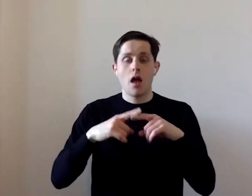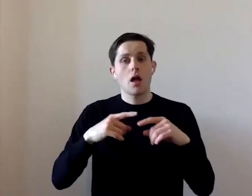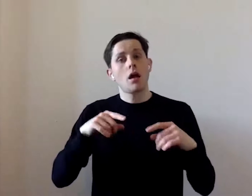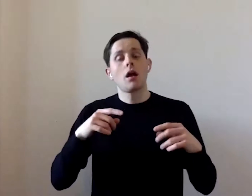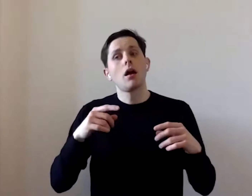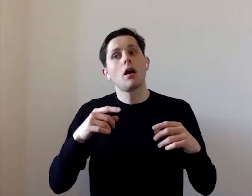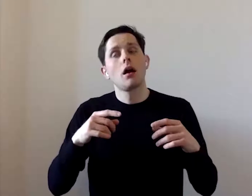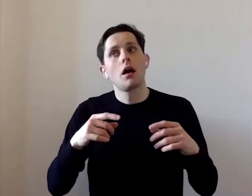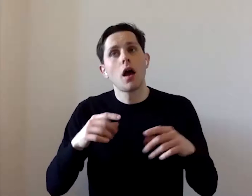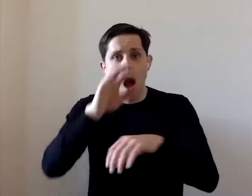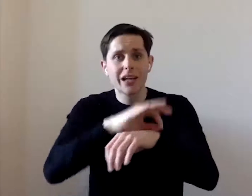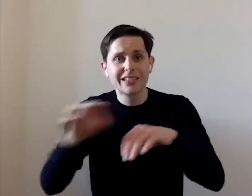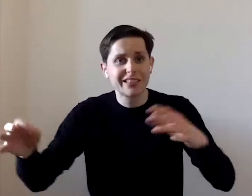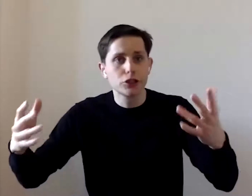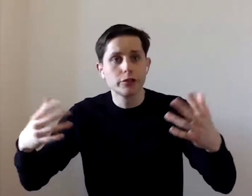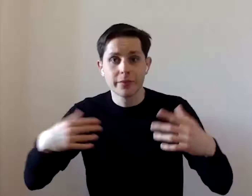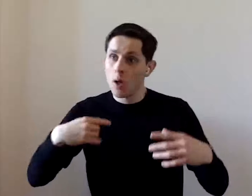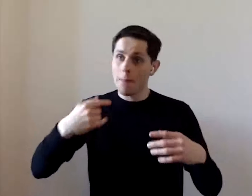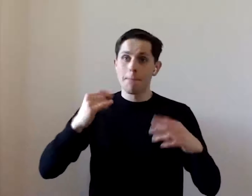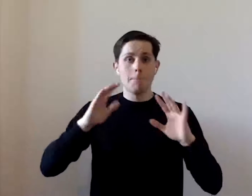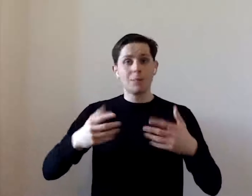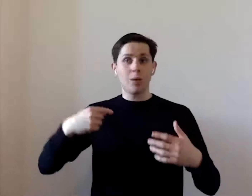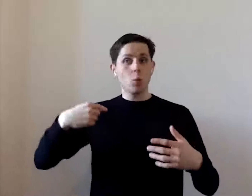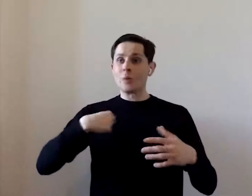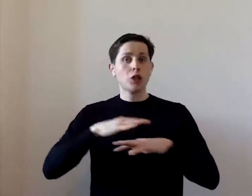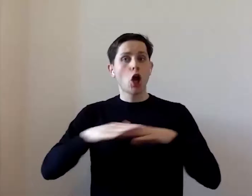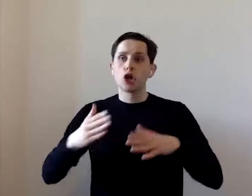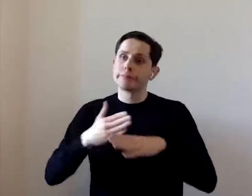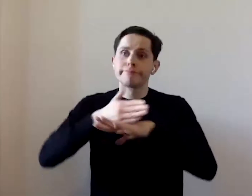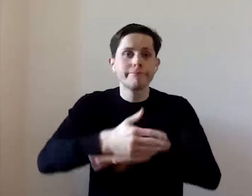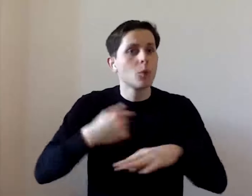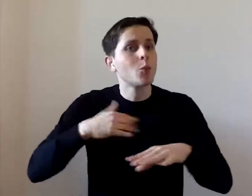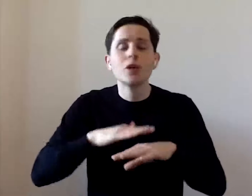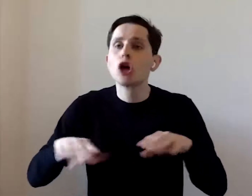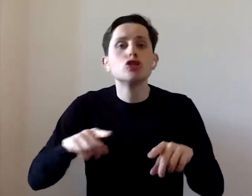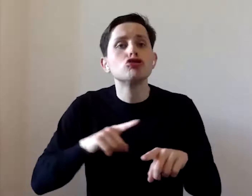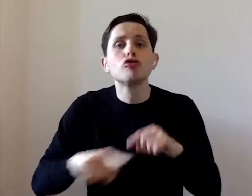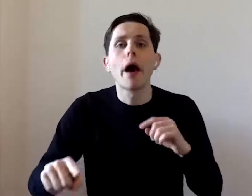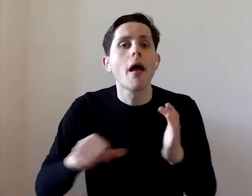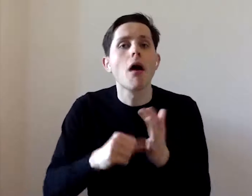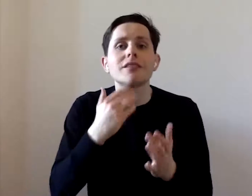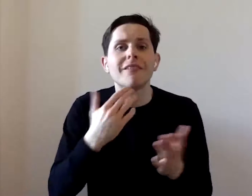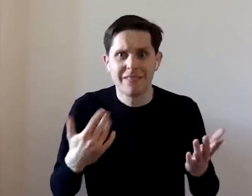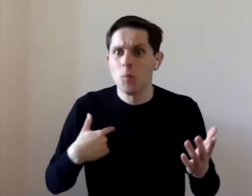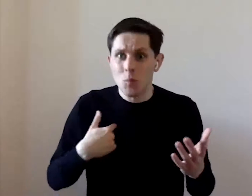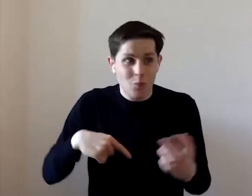Fitting as if we're not giving enough to the discipline, which is a completely wrong way to feel about it, but that's how we're made to feel. Yeah, I